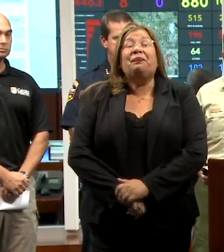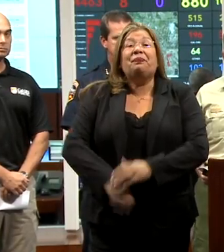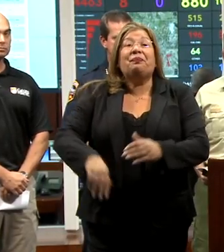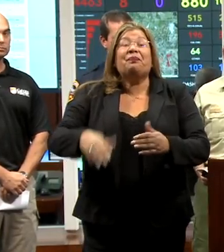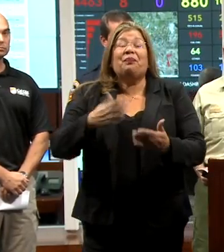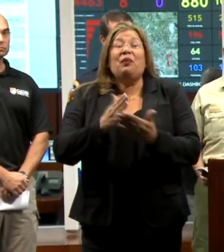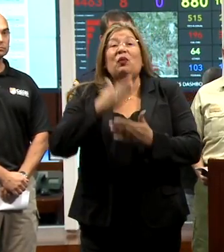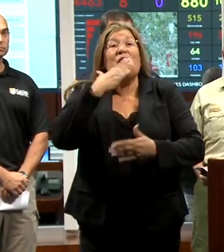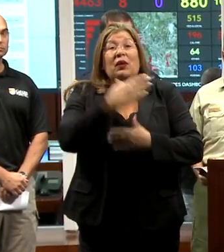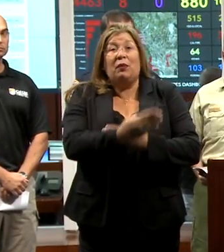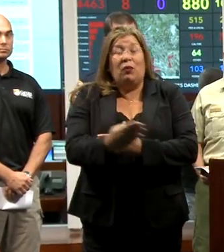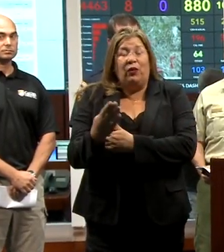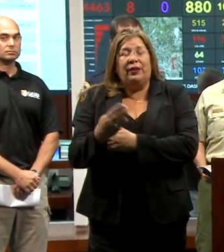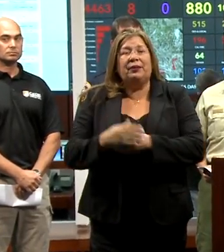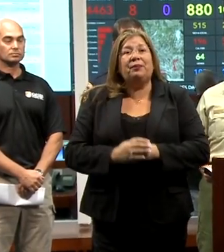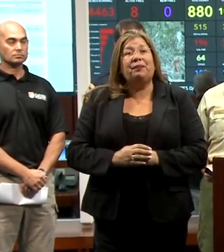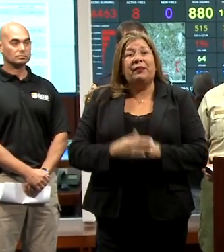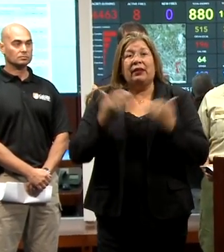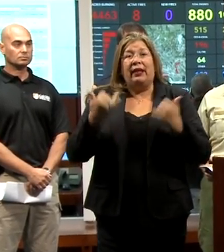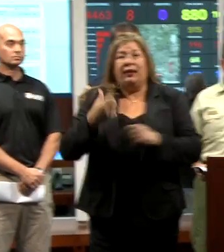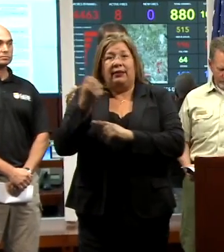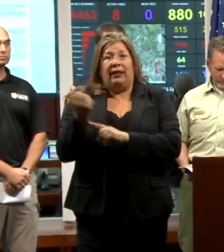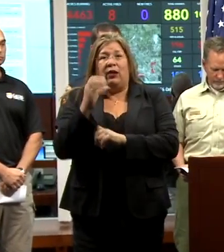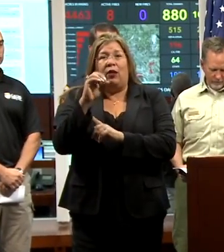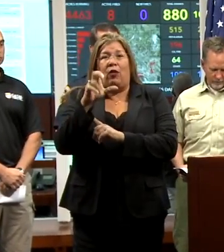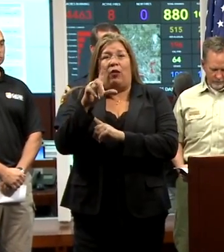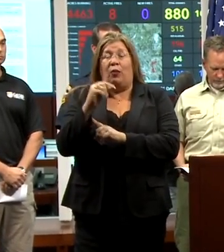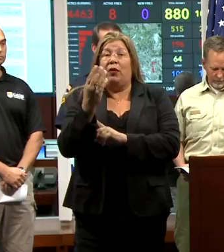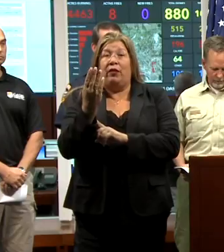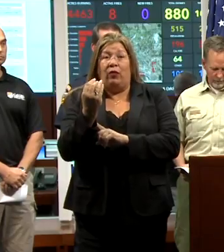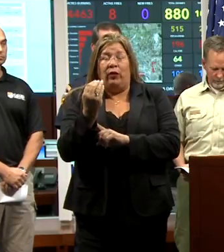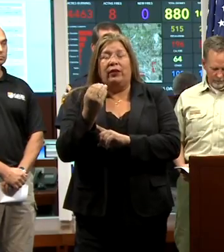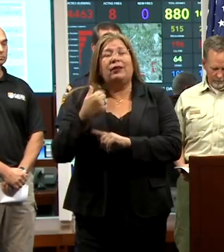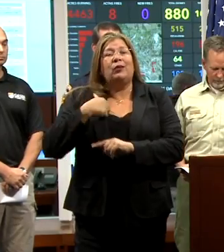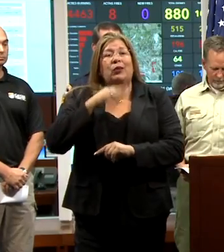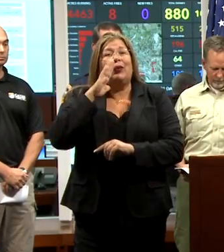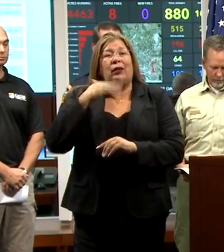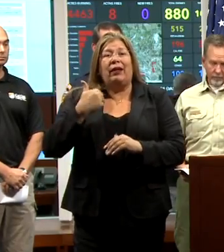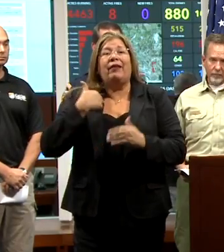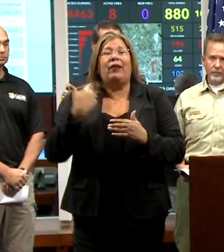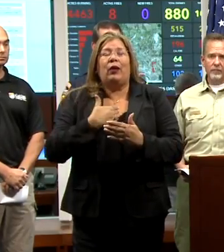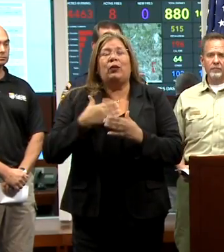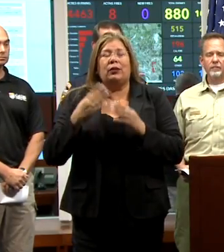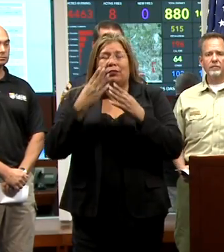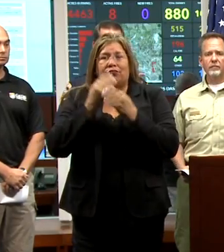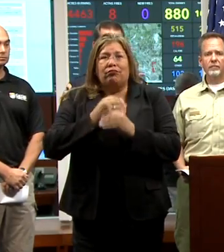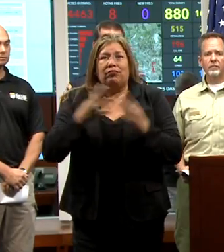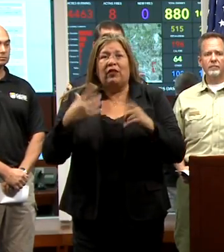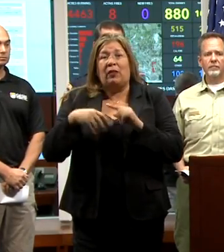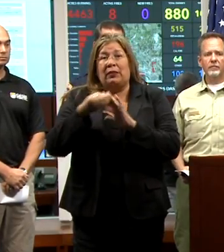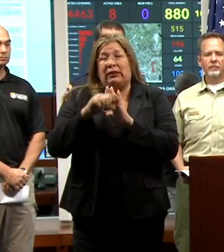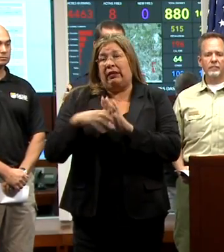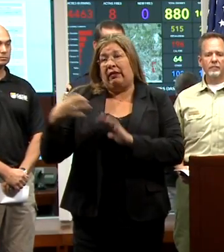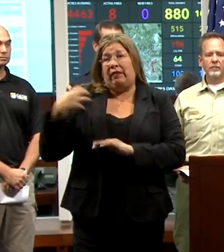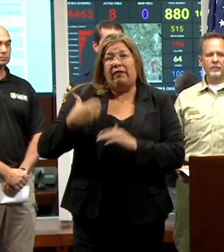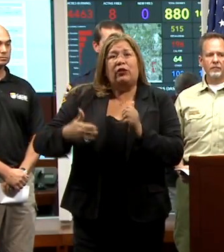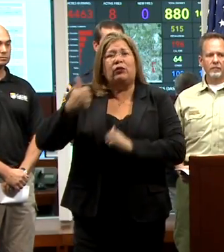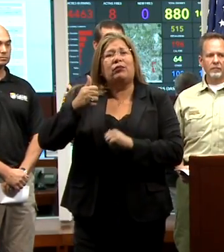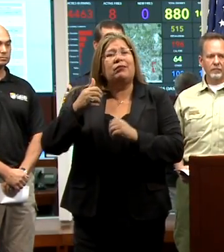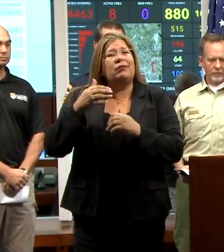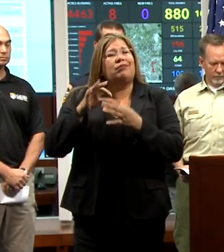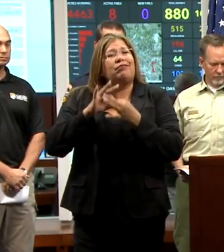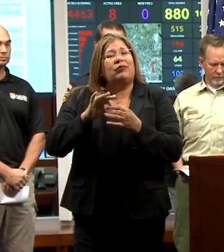right, good morning, everybody. For today, Saturday, October 14th, we will have our press conference from state officials on the latest on